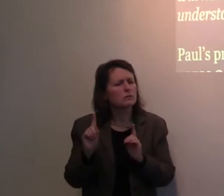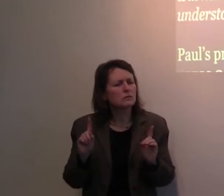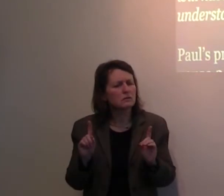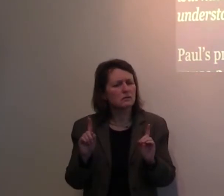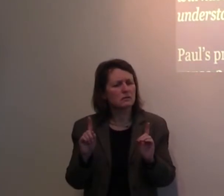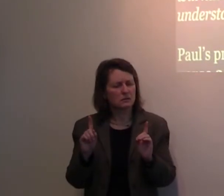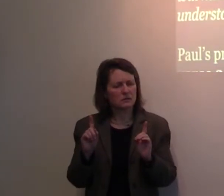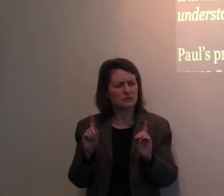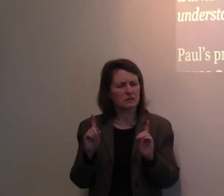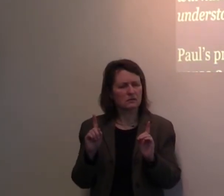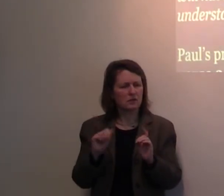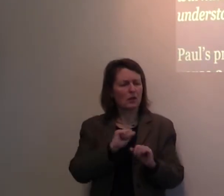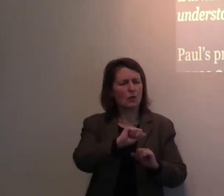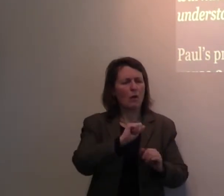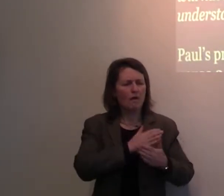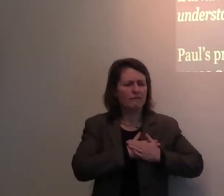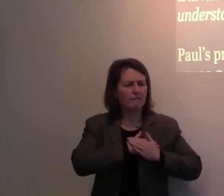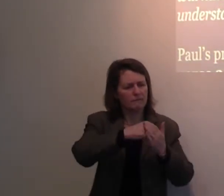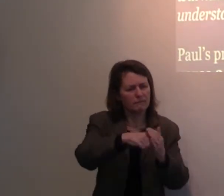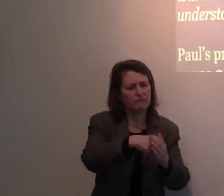that your love will grow more and more,